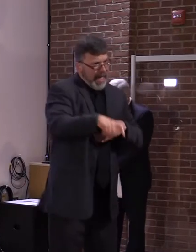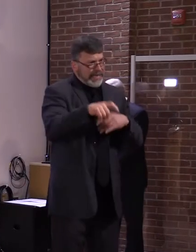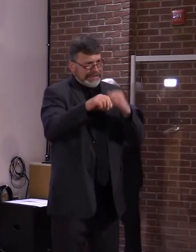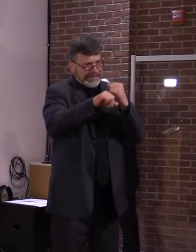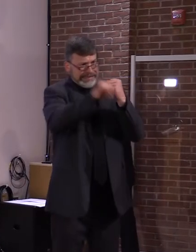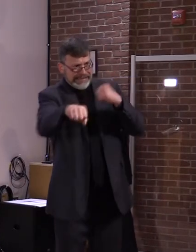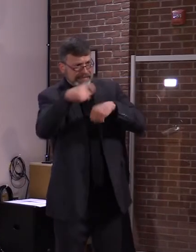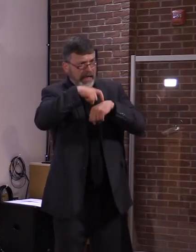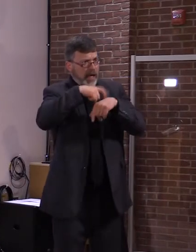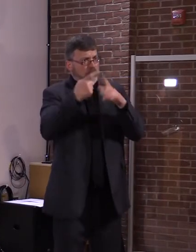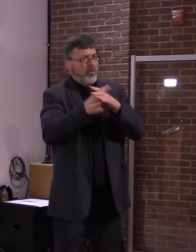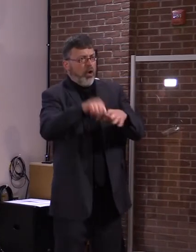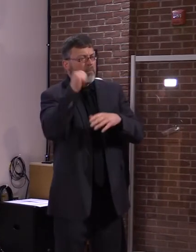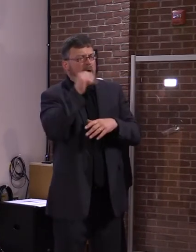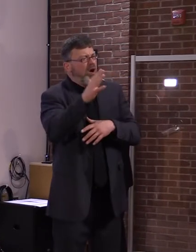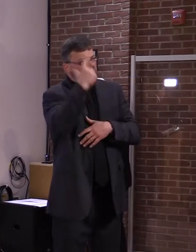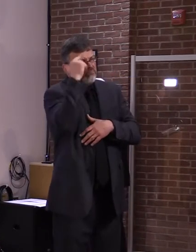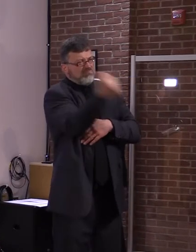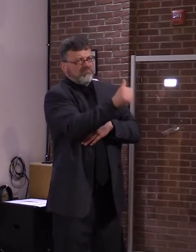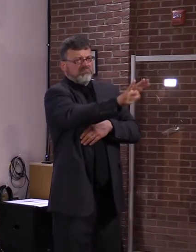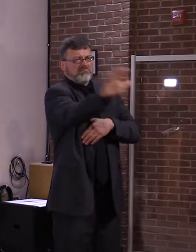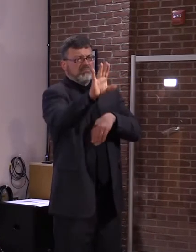Greg Lamoureux, the County Courier.